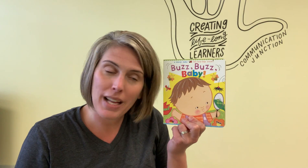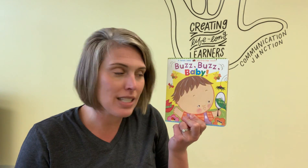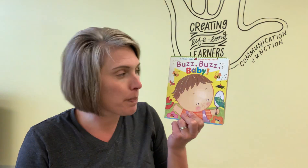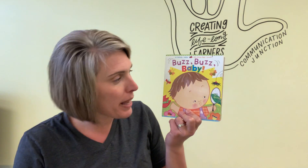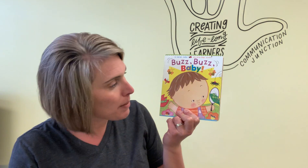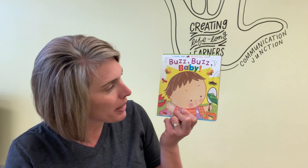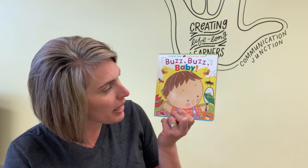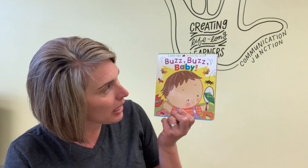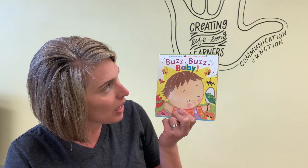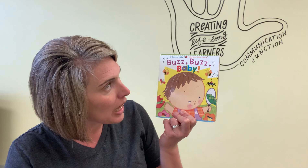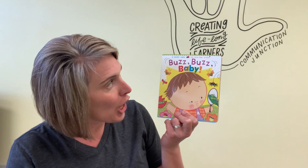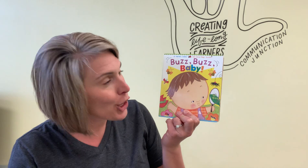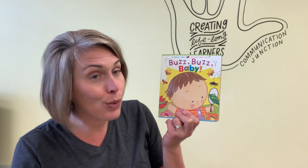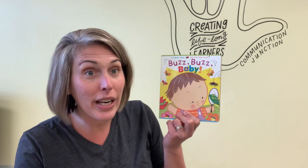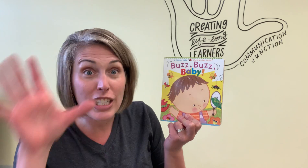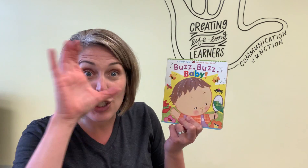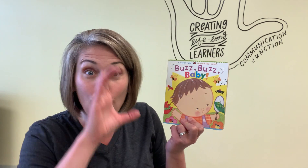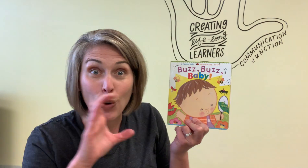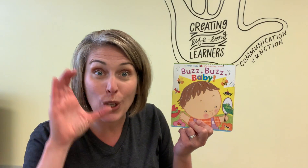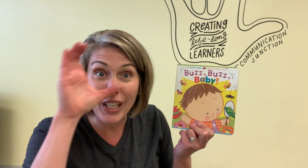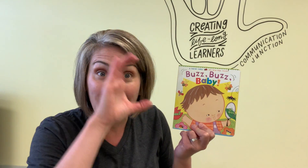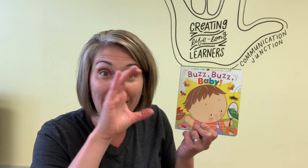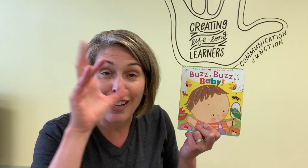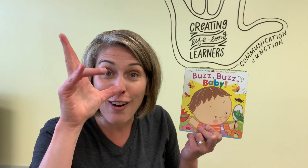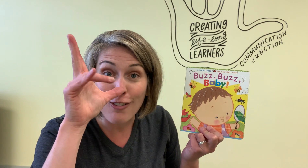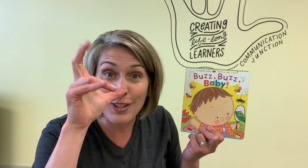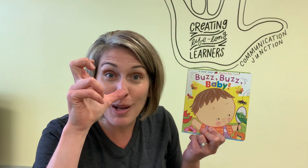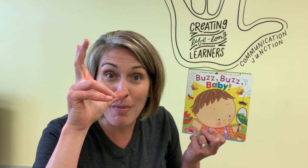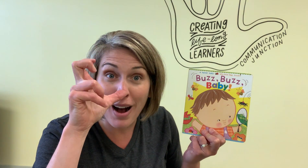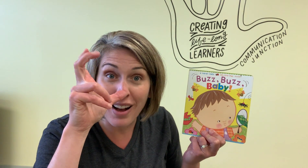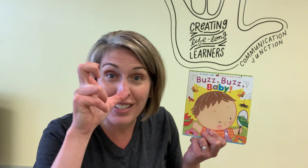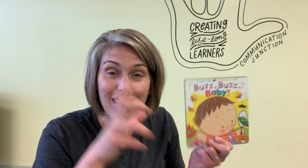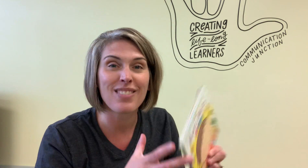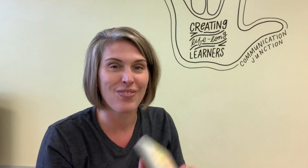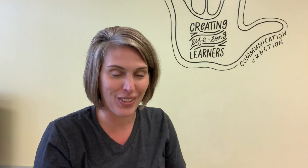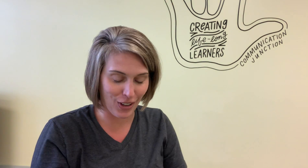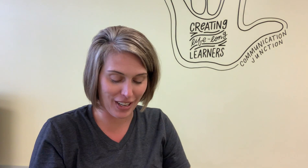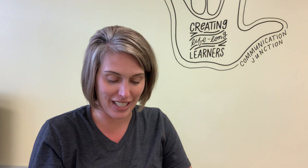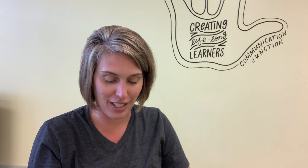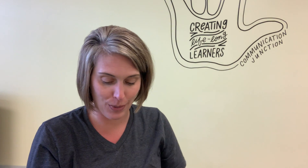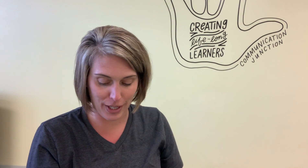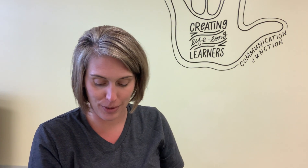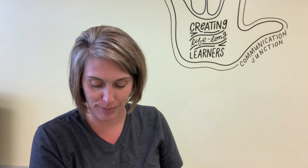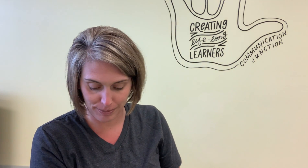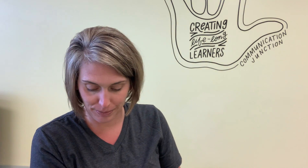Buzz, Baby. Are you ready to go looking for some bugs? All right, here we go.